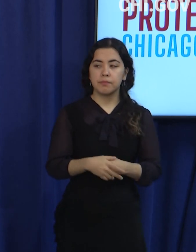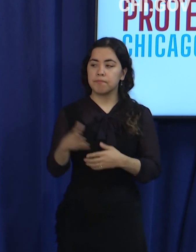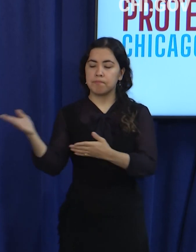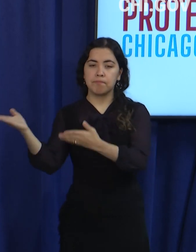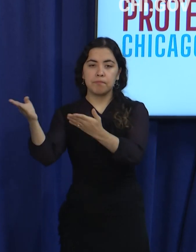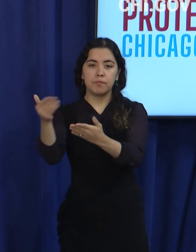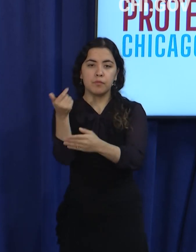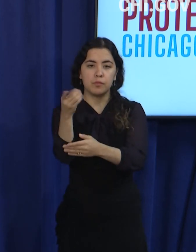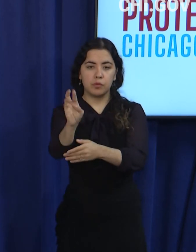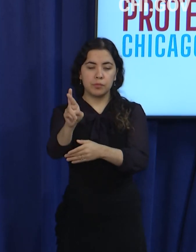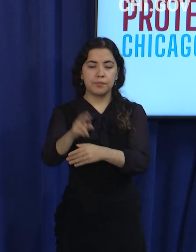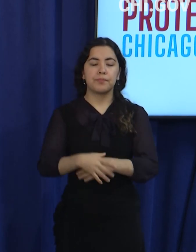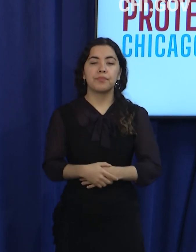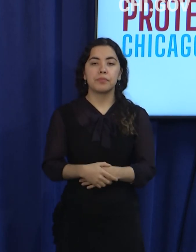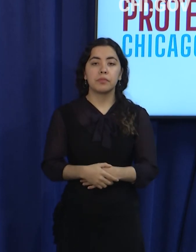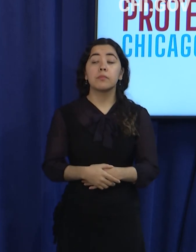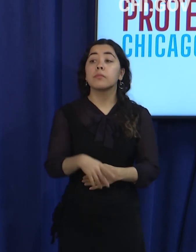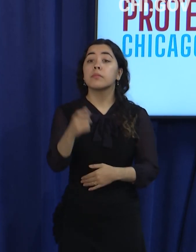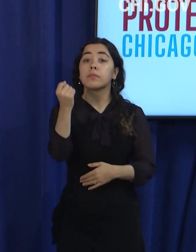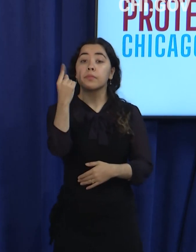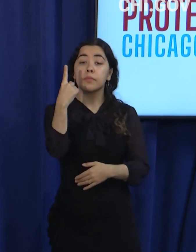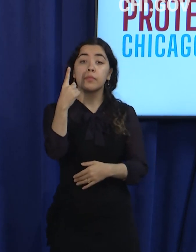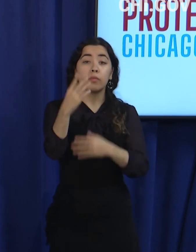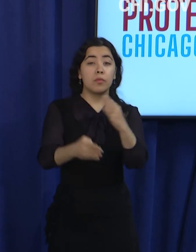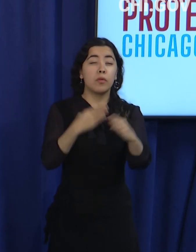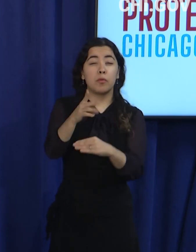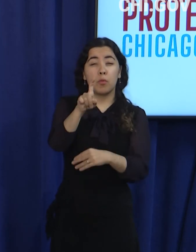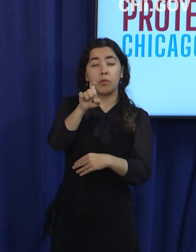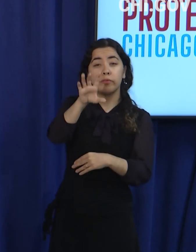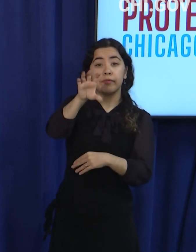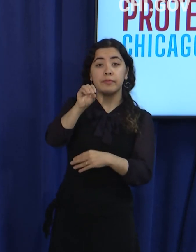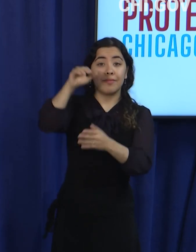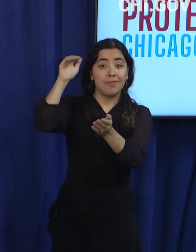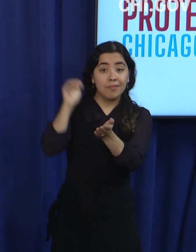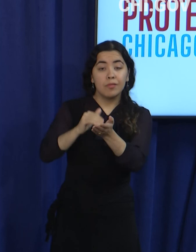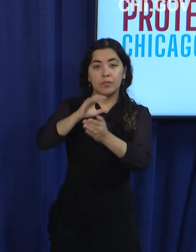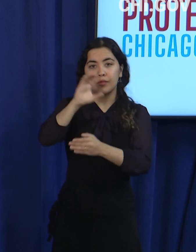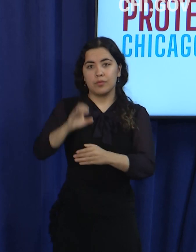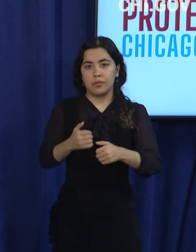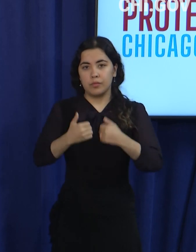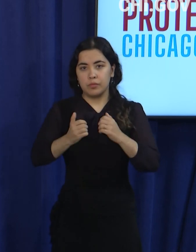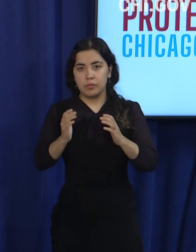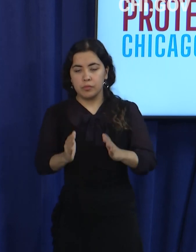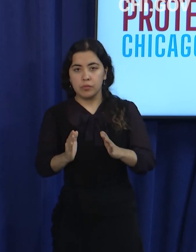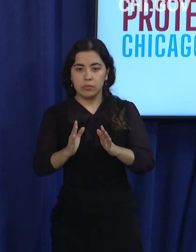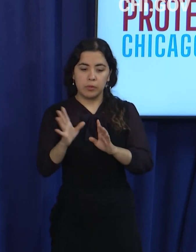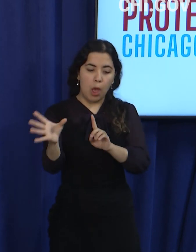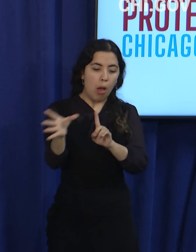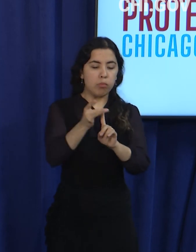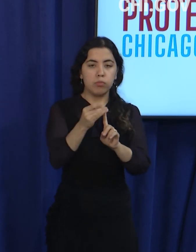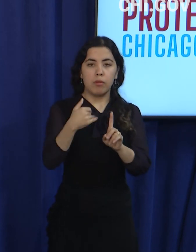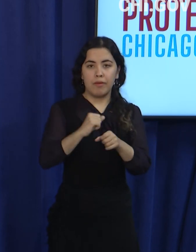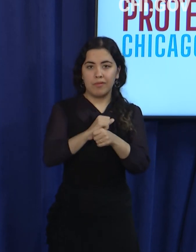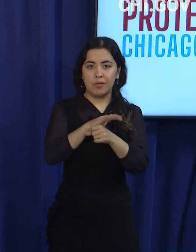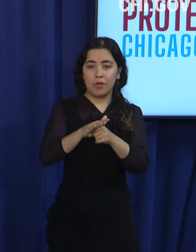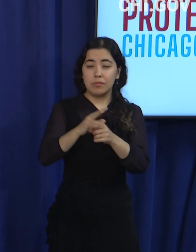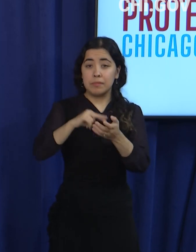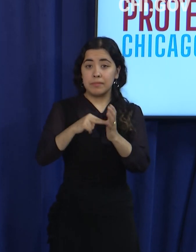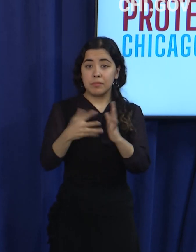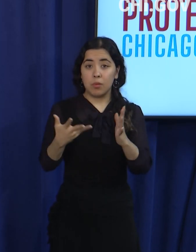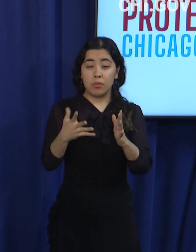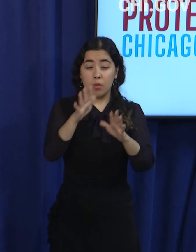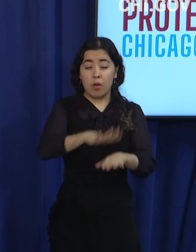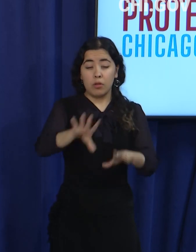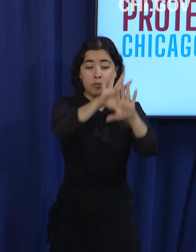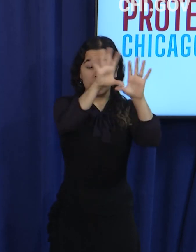150,000 Chicagoans have been diagnosed with COVID. That is approximately 5% of Chicago's population.